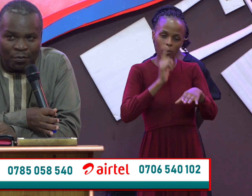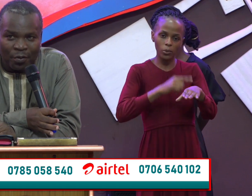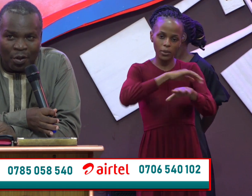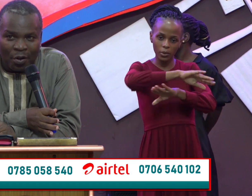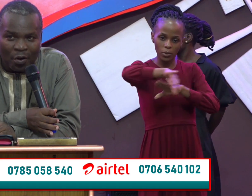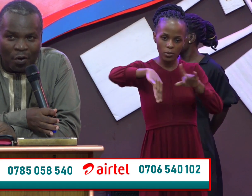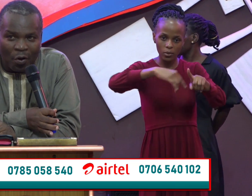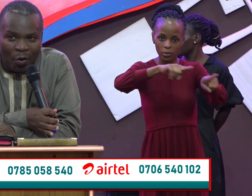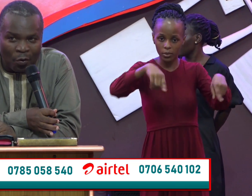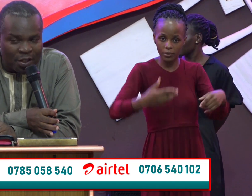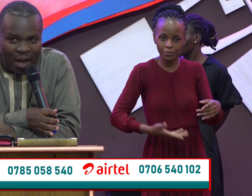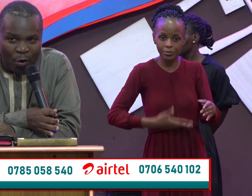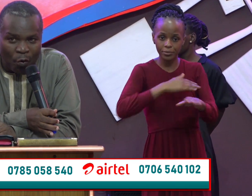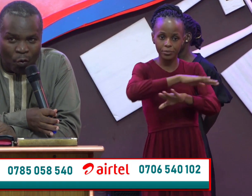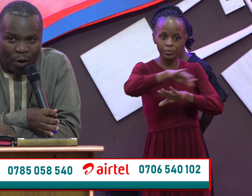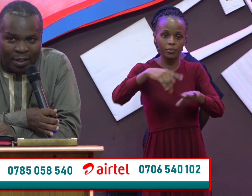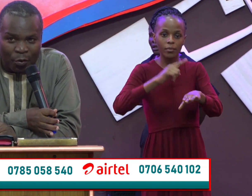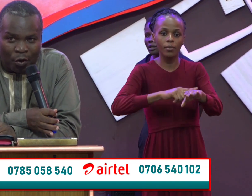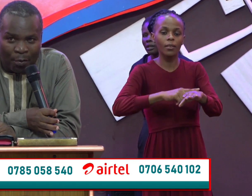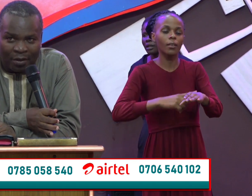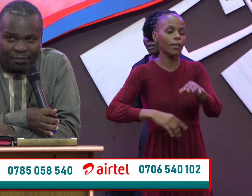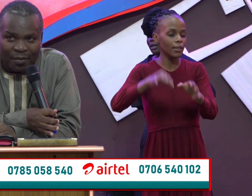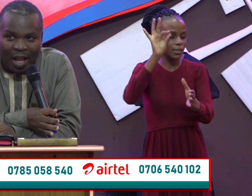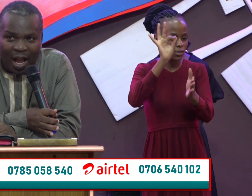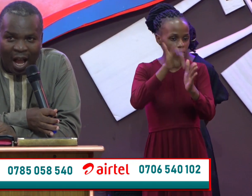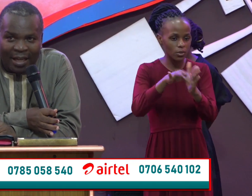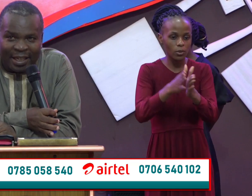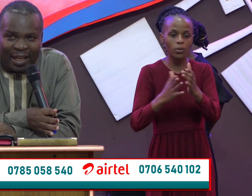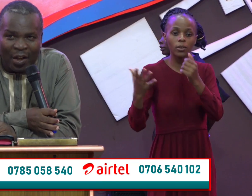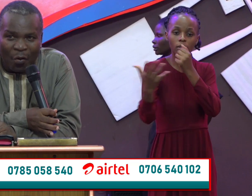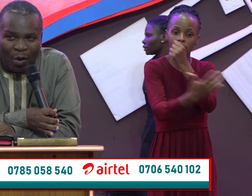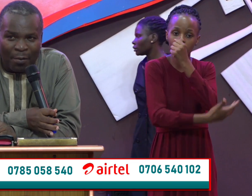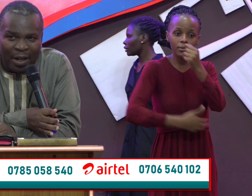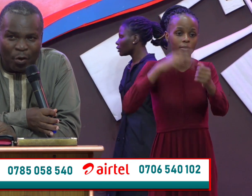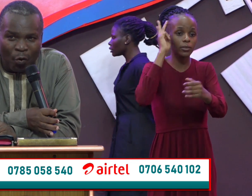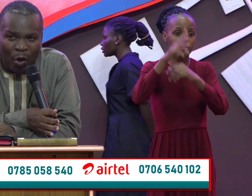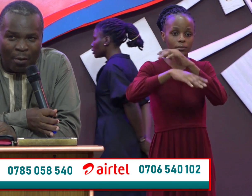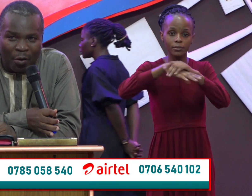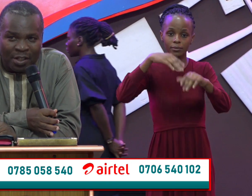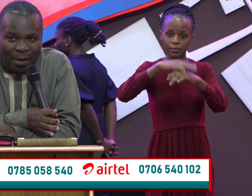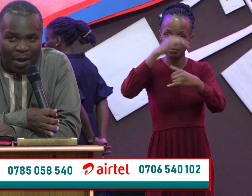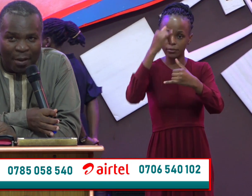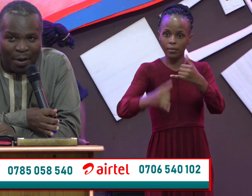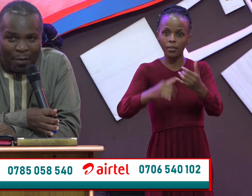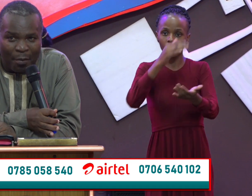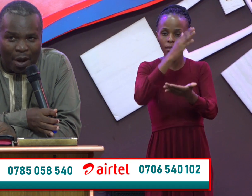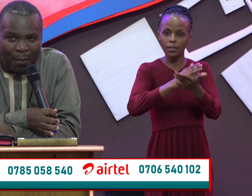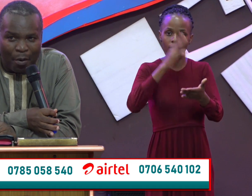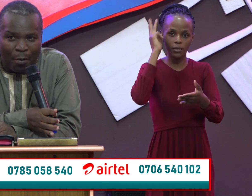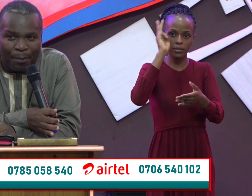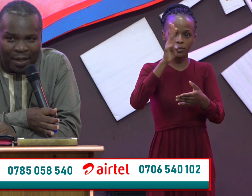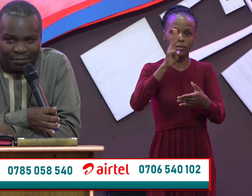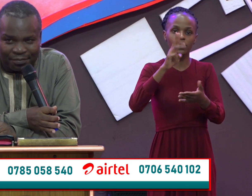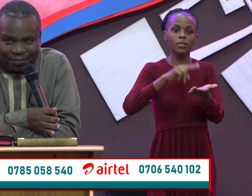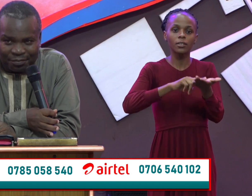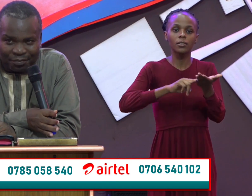0758 0508 540 Airtel 0706 0740 104 102. When we have all the time, okusiga n'okukungula tekulikoma. Ate waliwo abagenda okwayo nga bakozesa